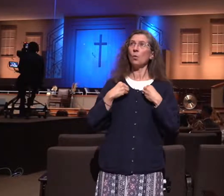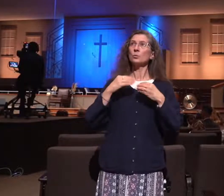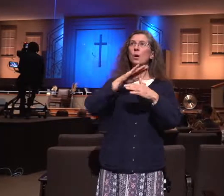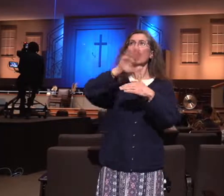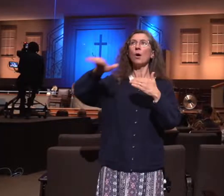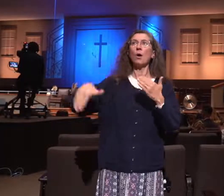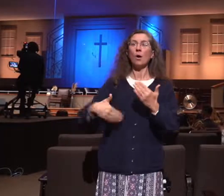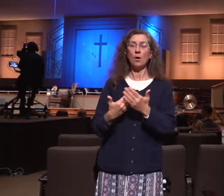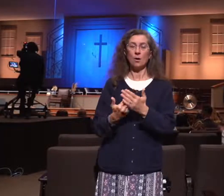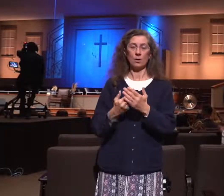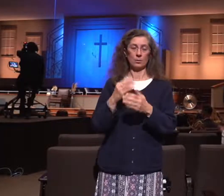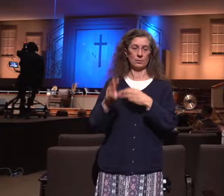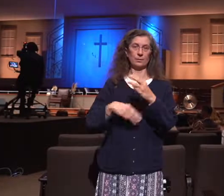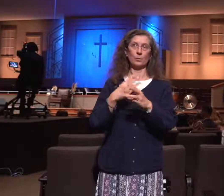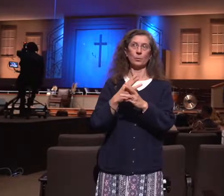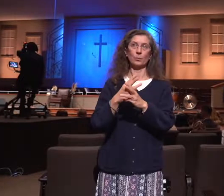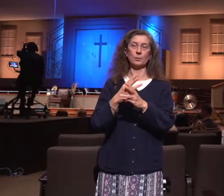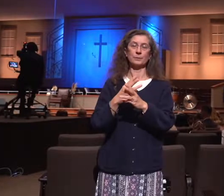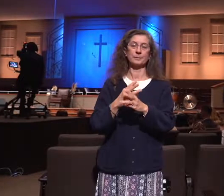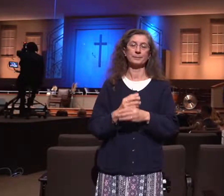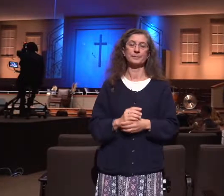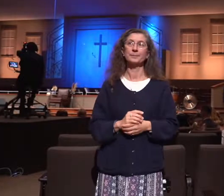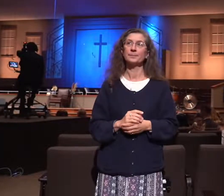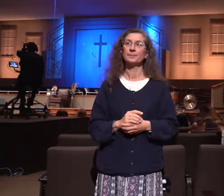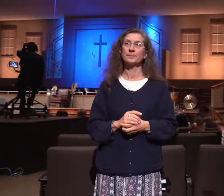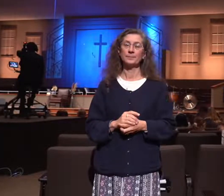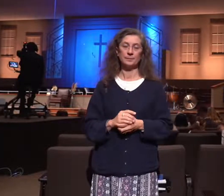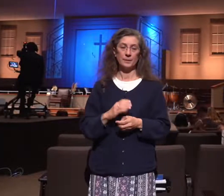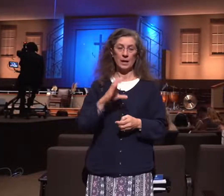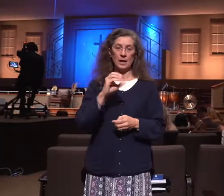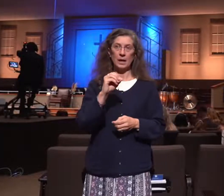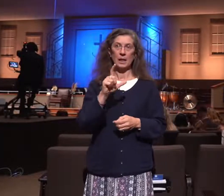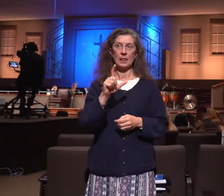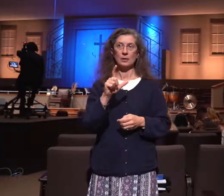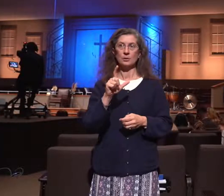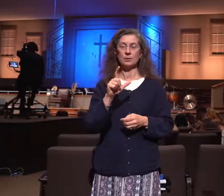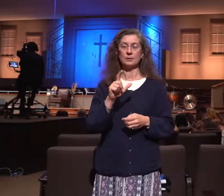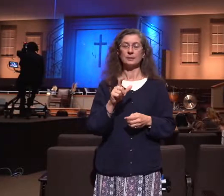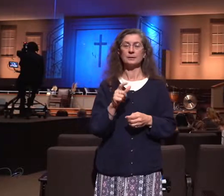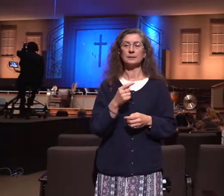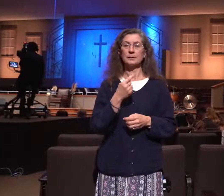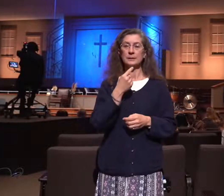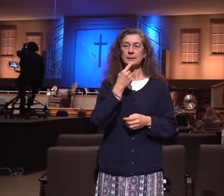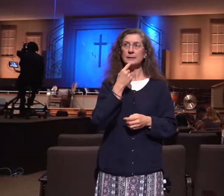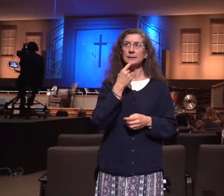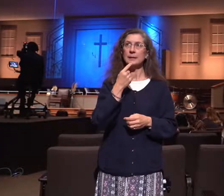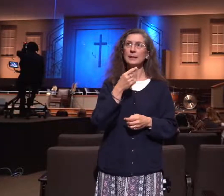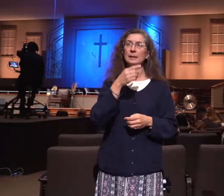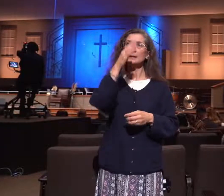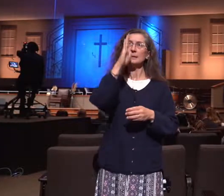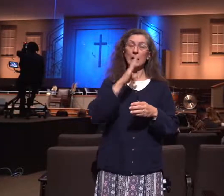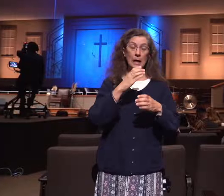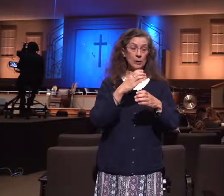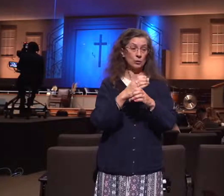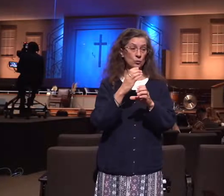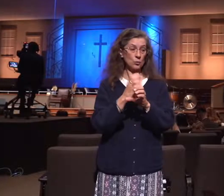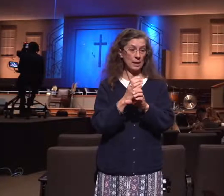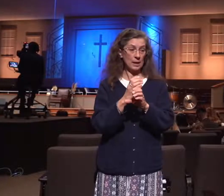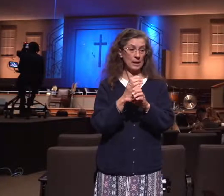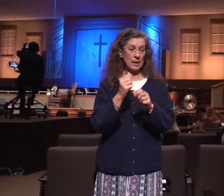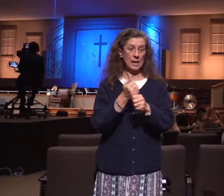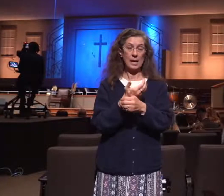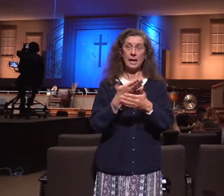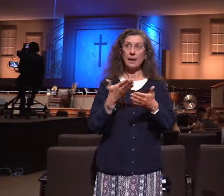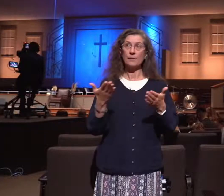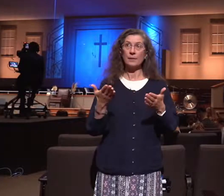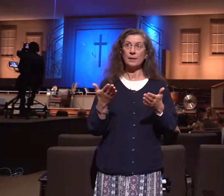entire universe. Colossians tells us that it was created by him